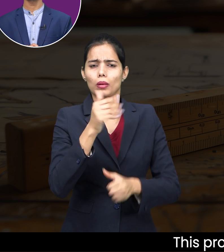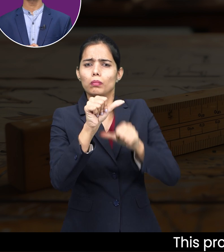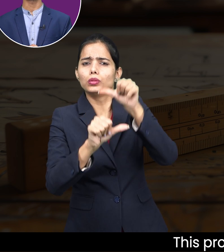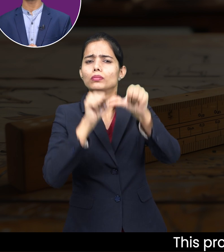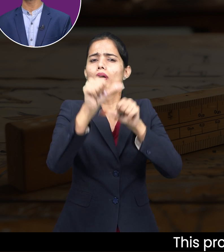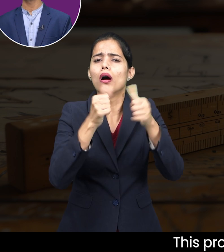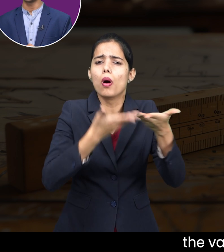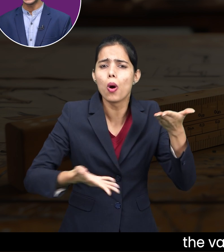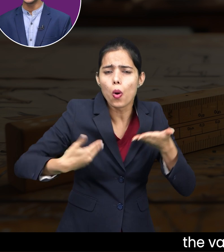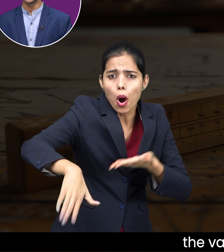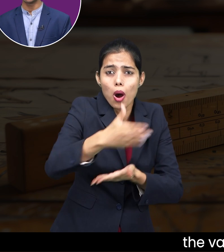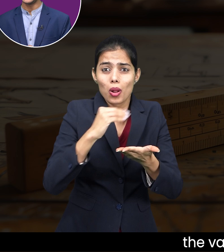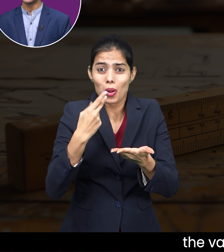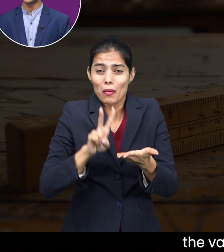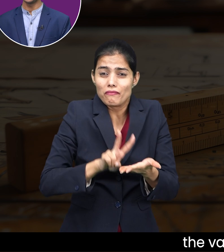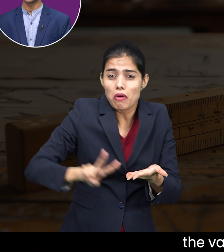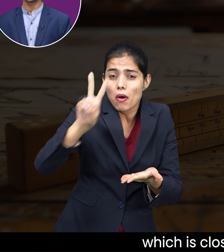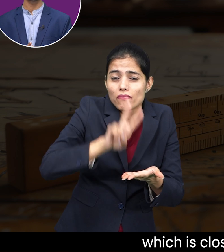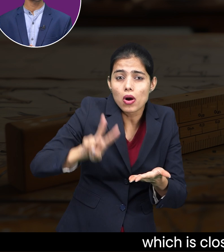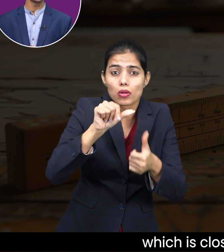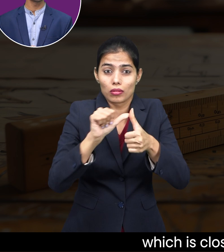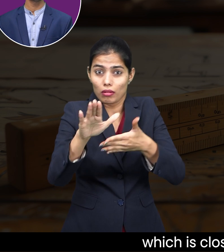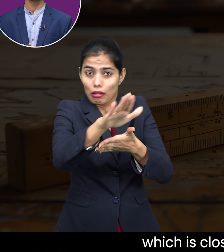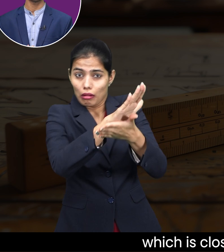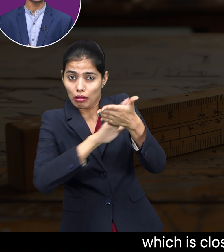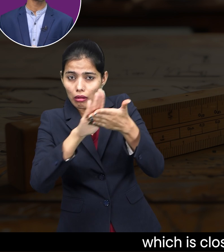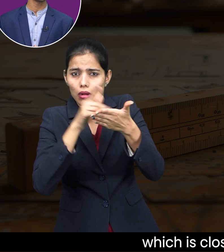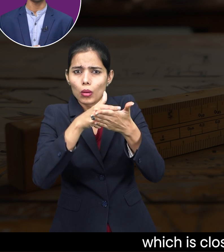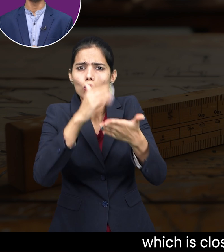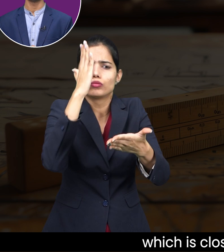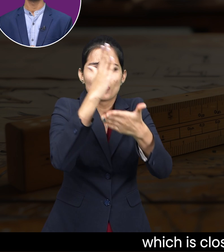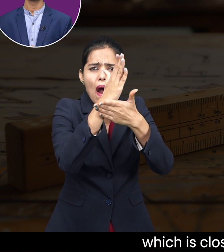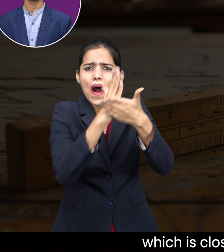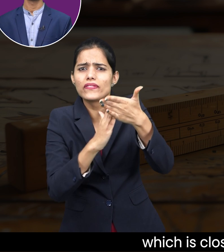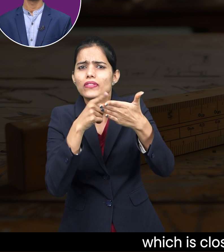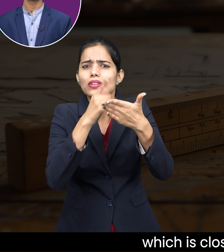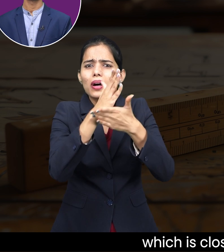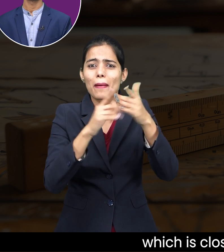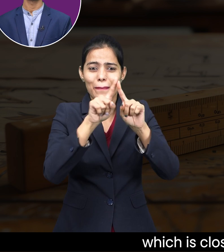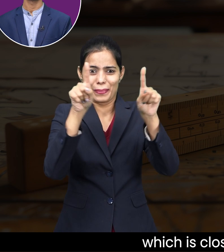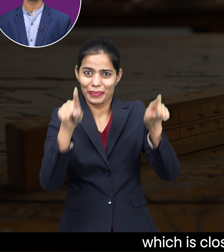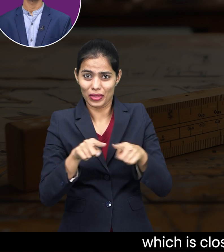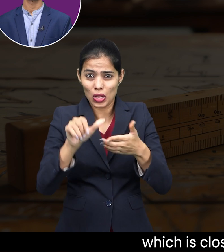This process will give us a value of the area which is close to the actual area.